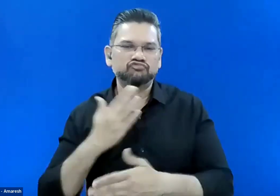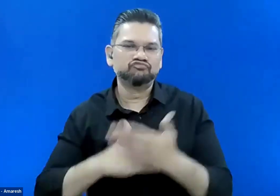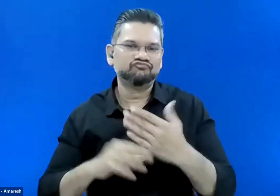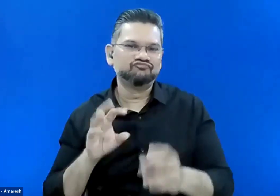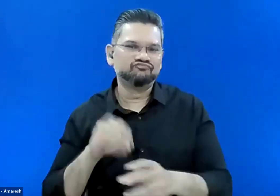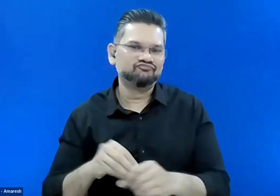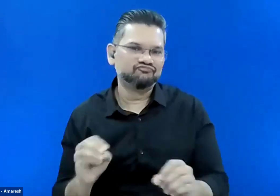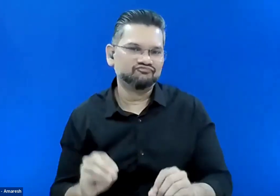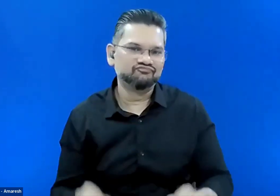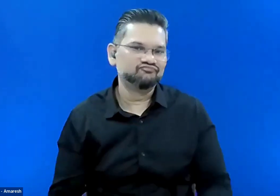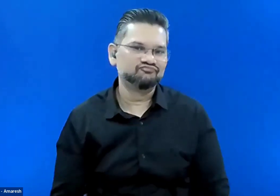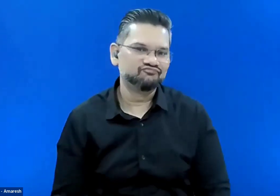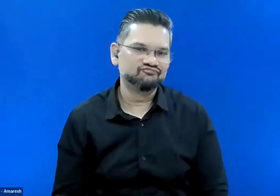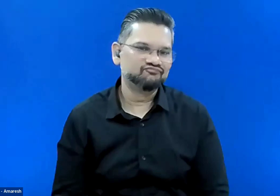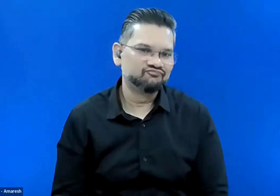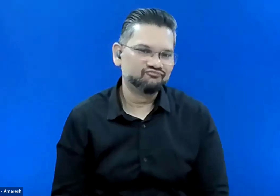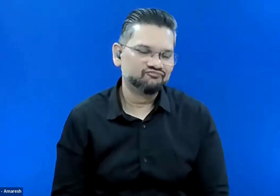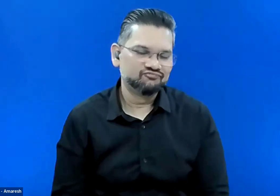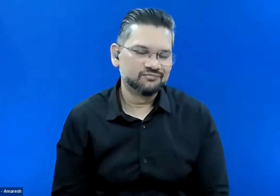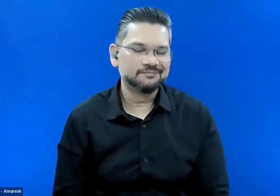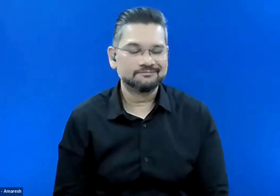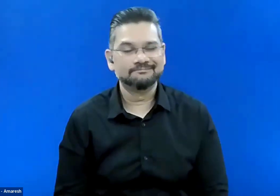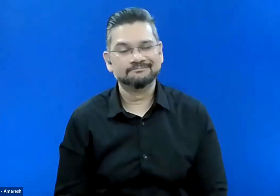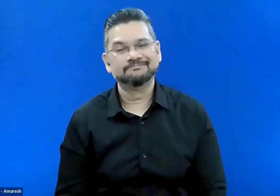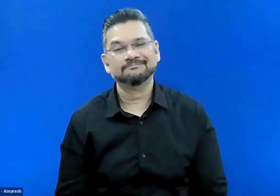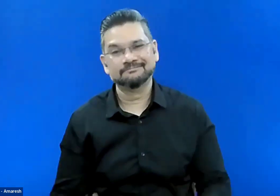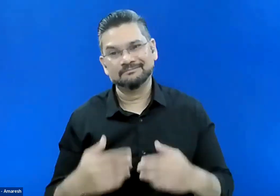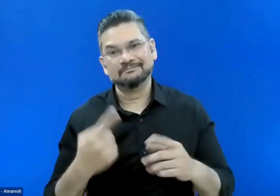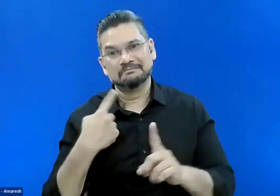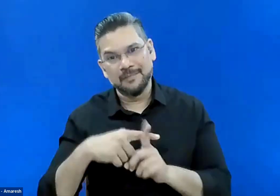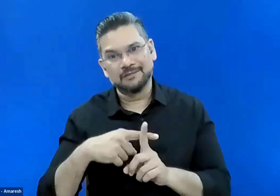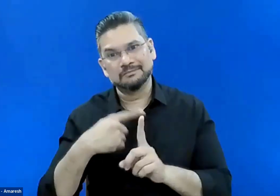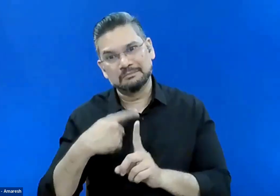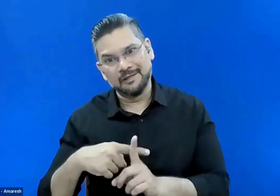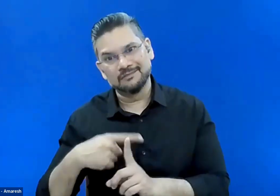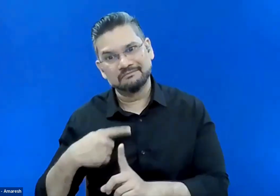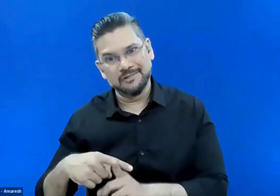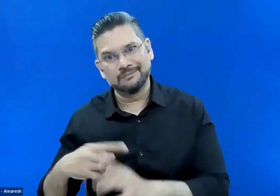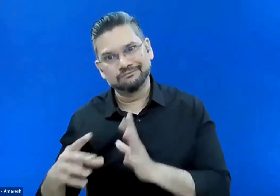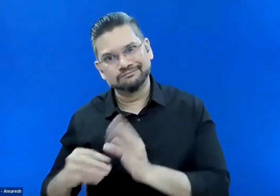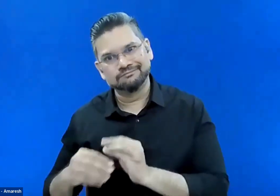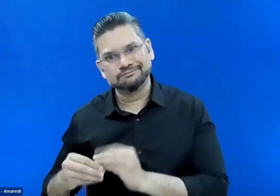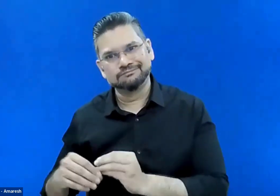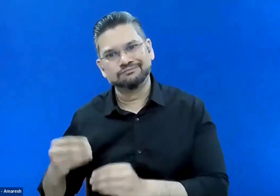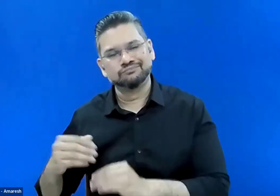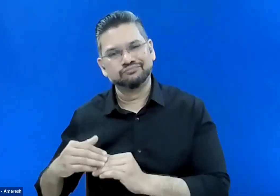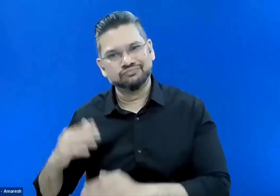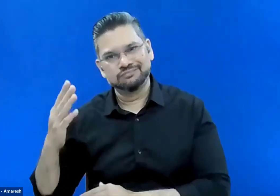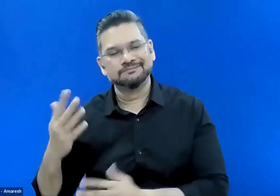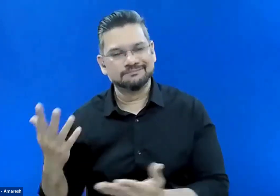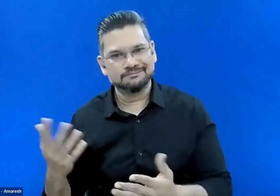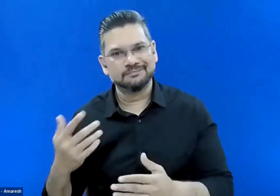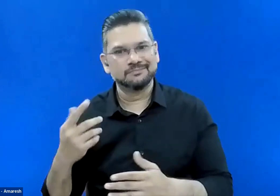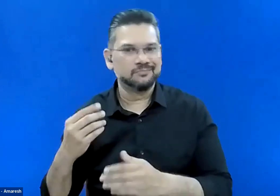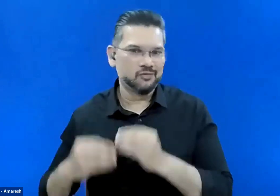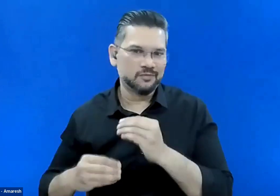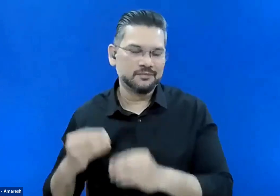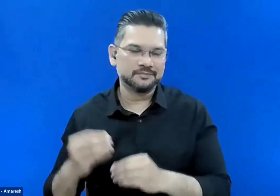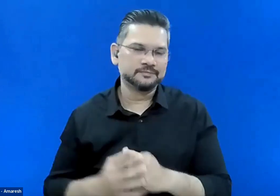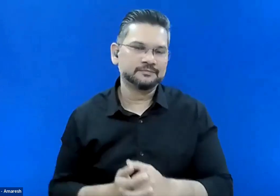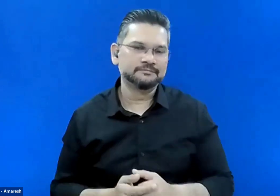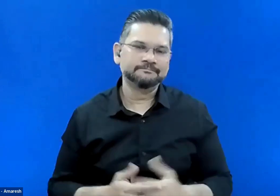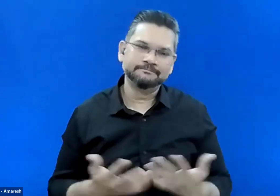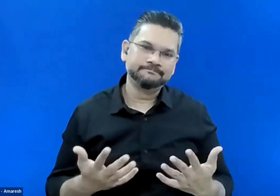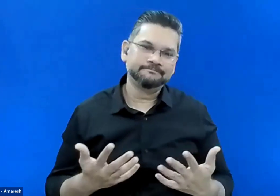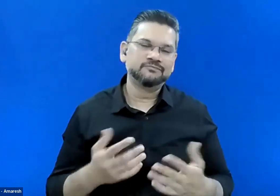Besides this, we have a lot of reasons. First of all, awareness and consciousness is important. The bitter root